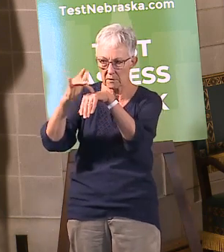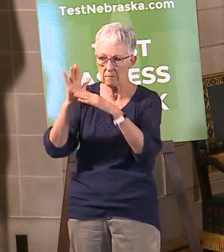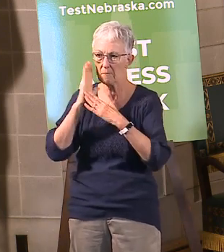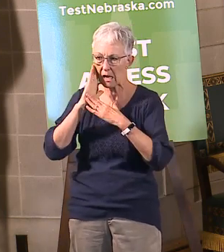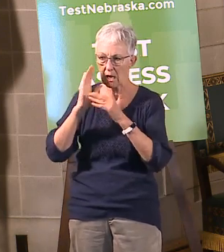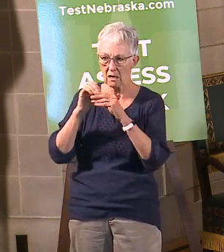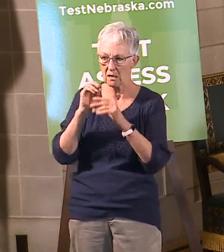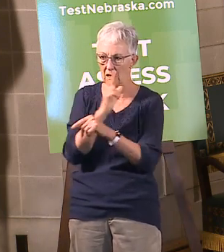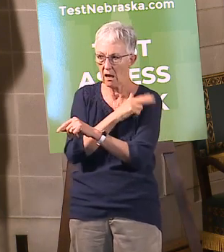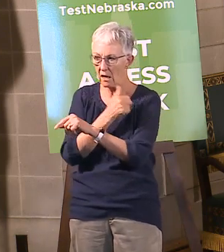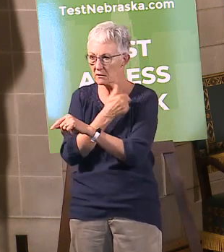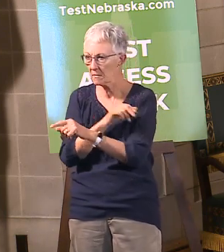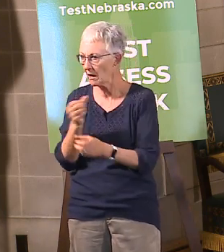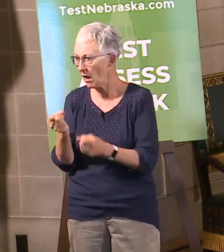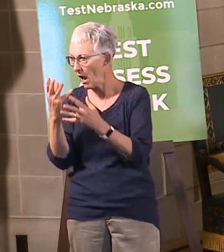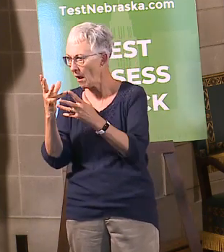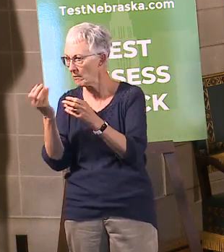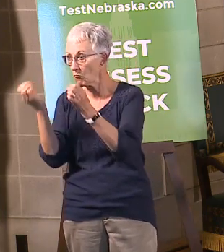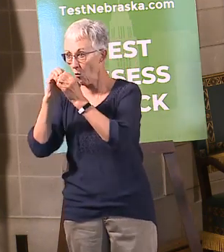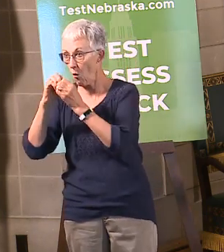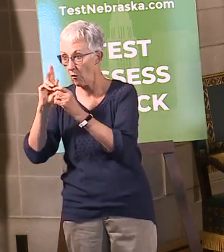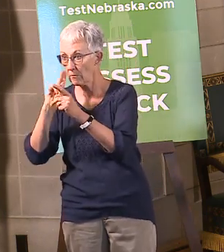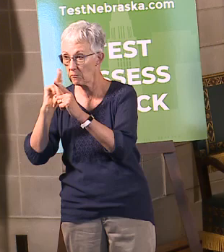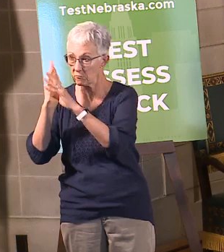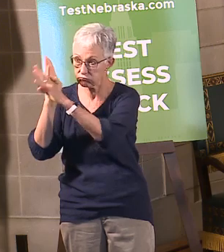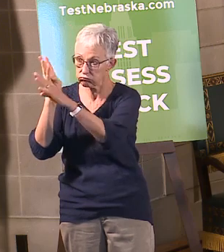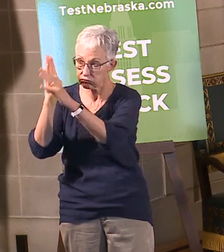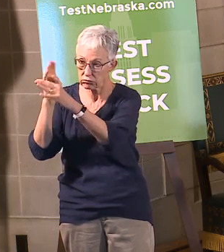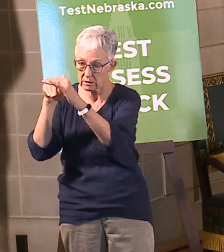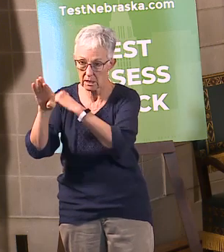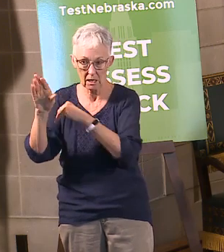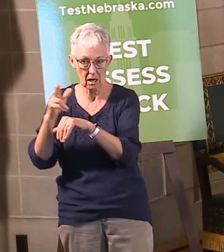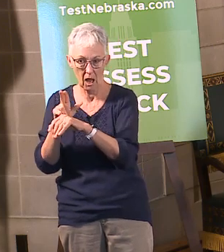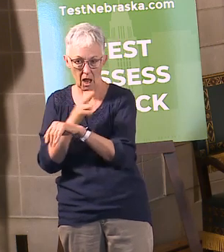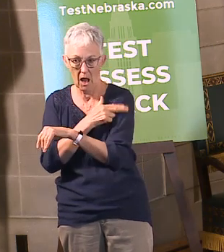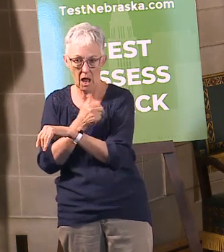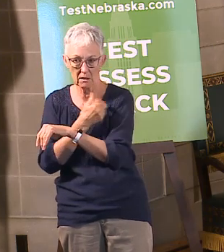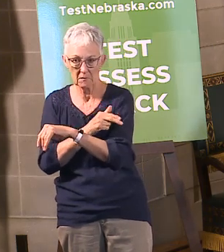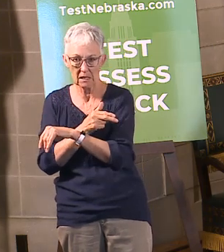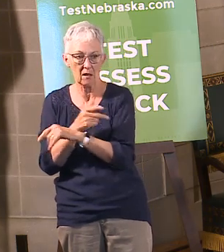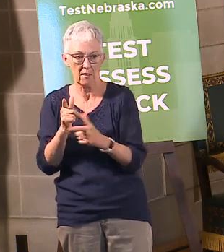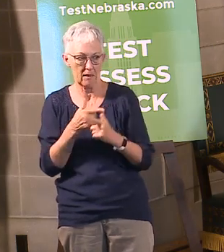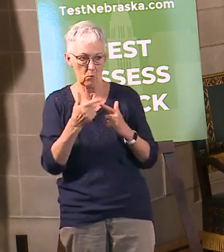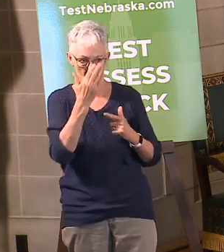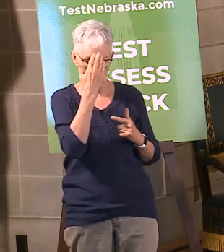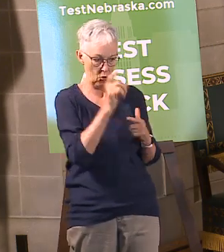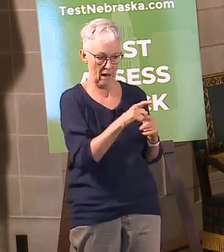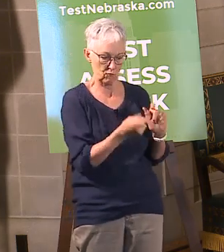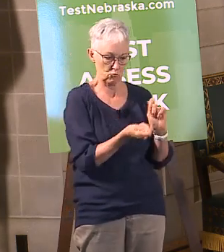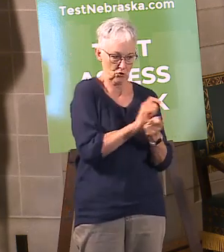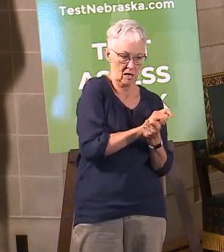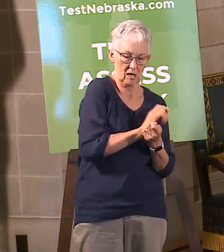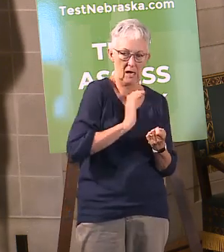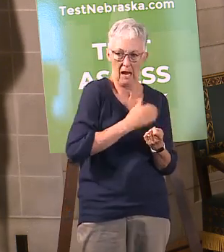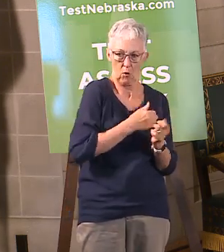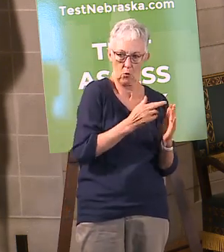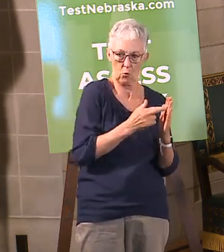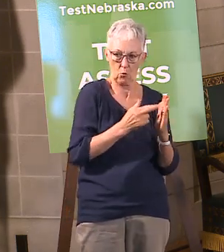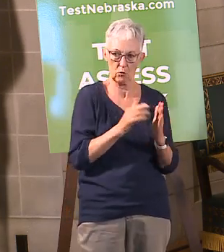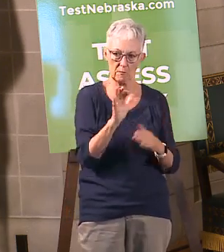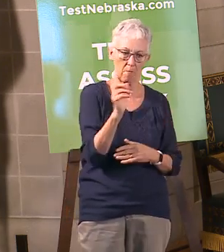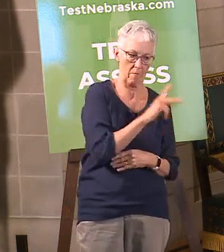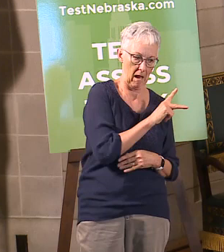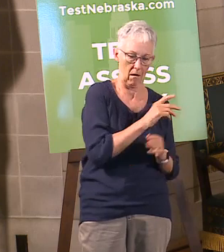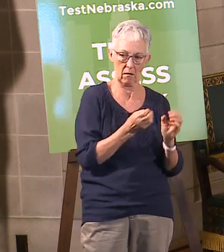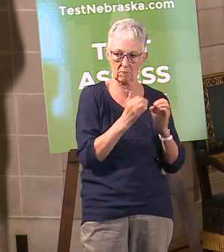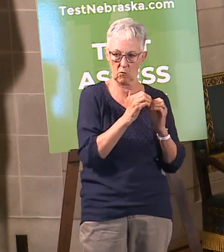hospital system is stable. It's been stable the entire time we've been able to manage this. Even in places where we've been heavily impacted, like in Grand Island, we've been